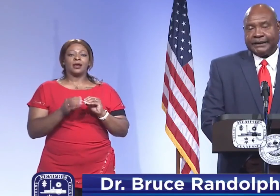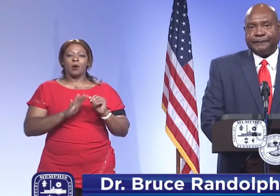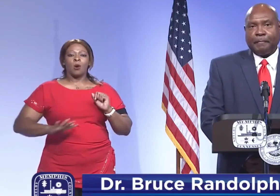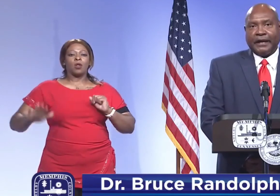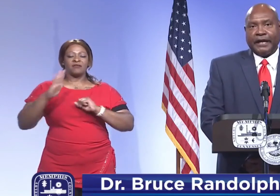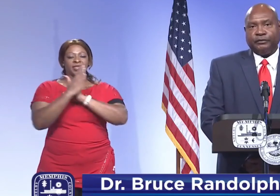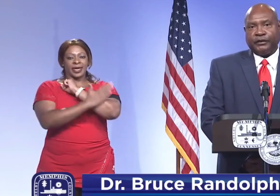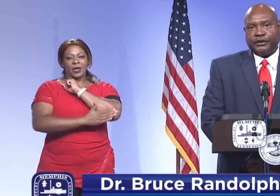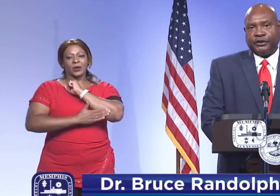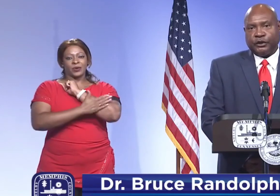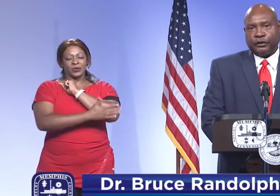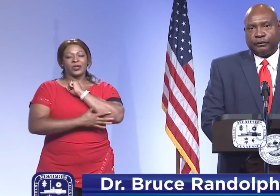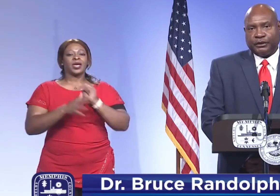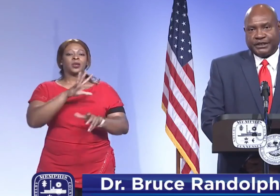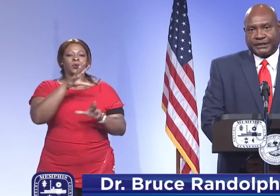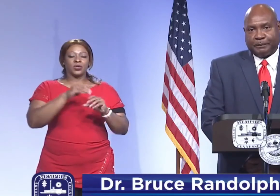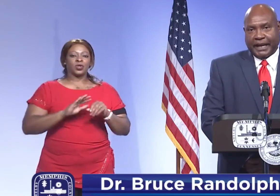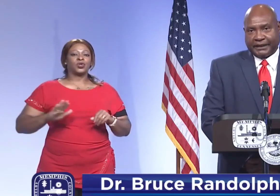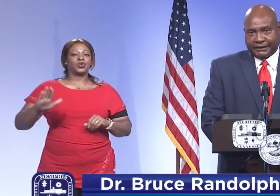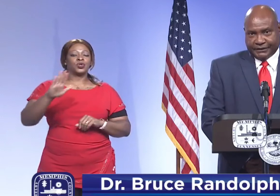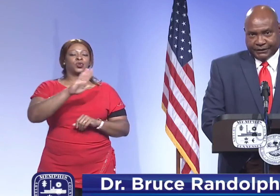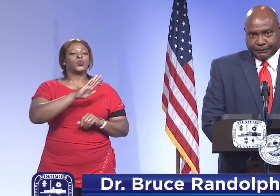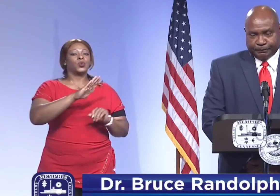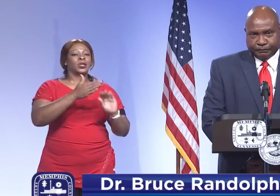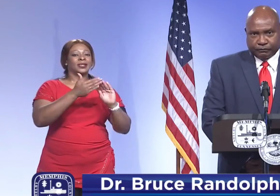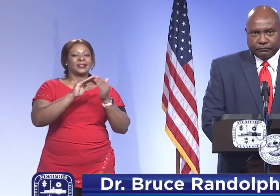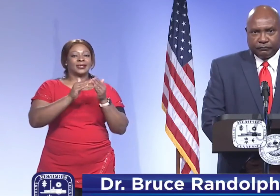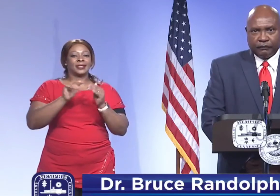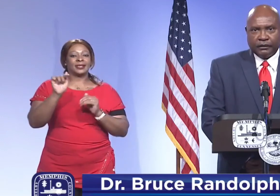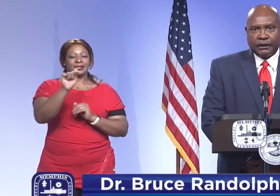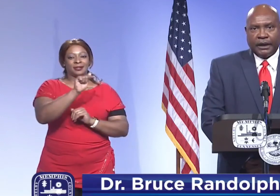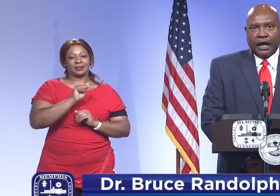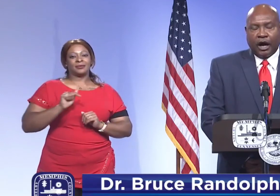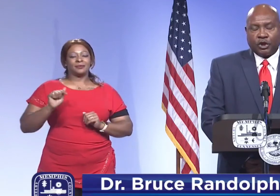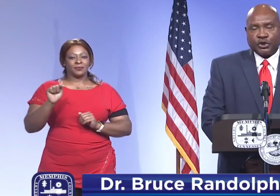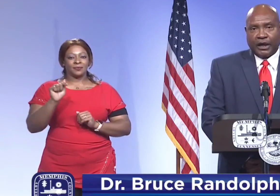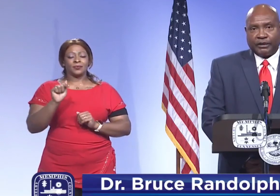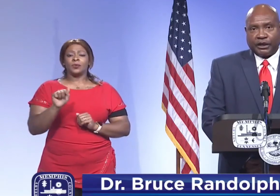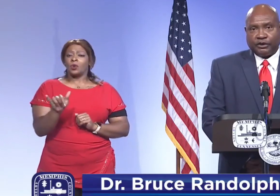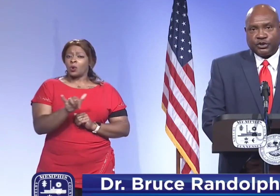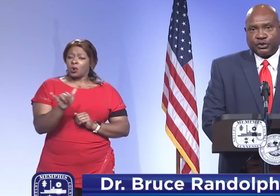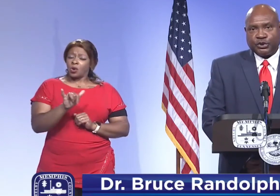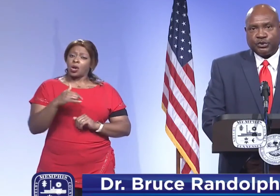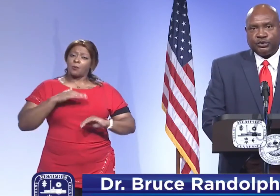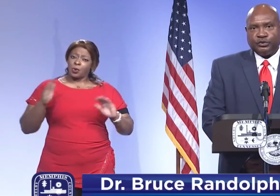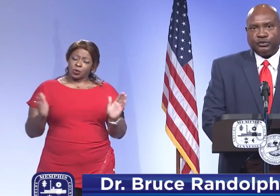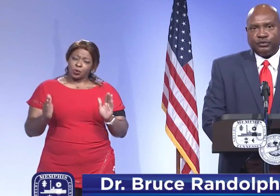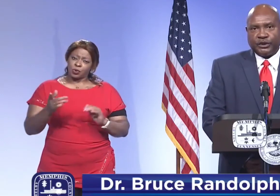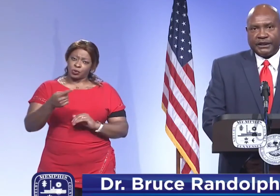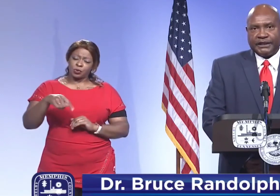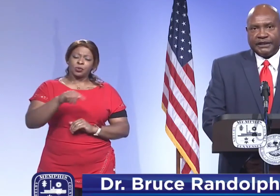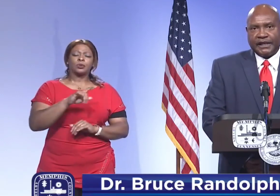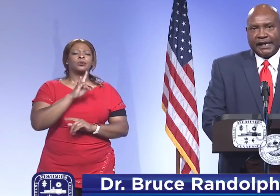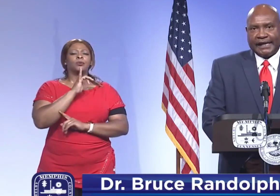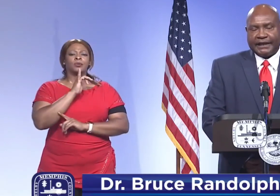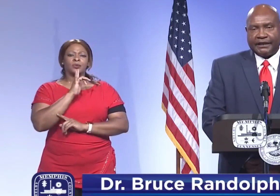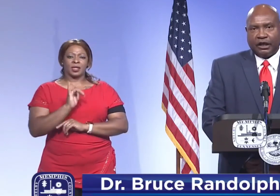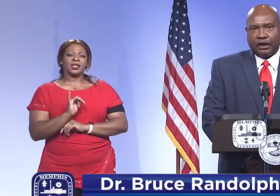countywide and within your municipalities. Also, I would encourage you to